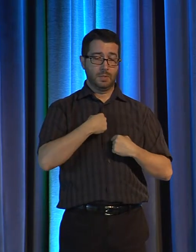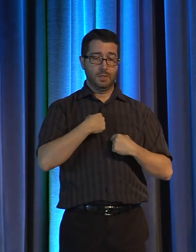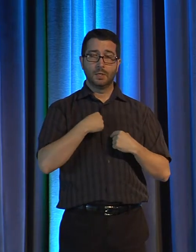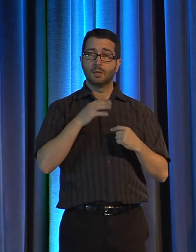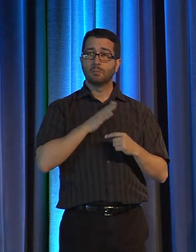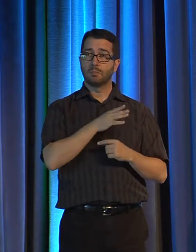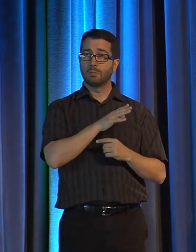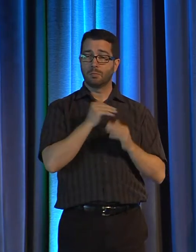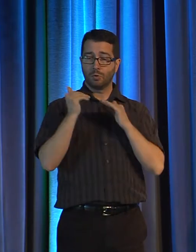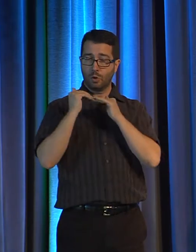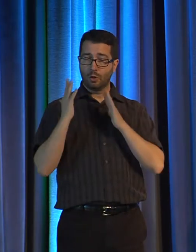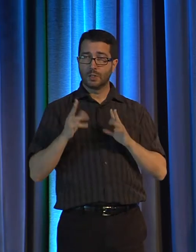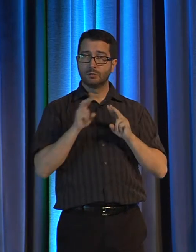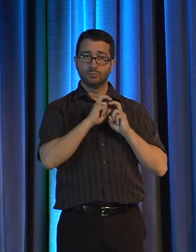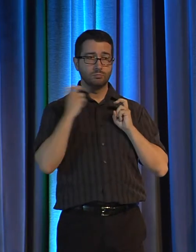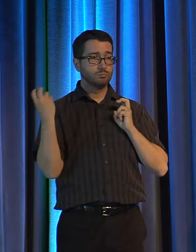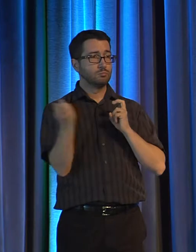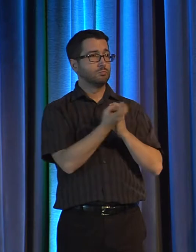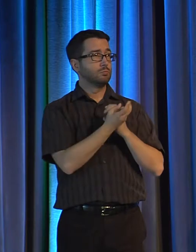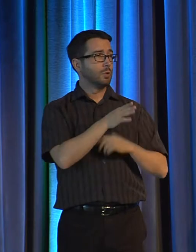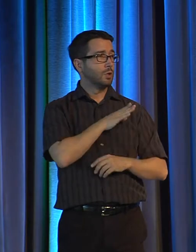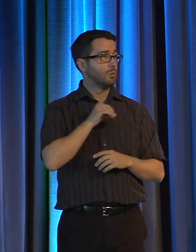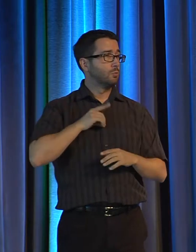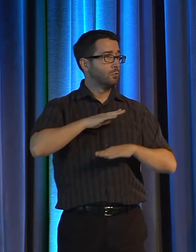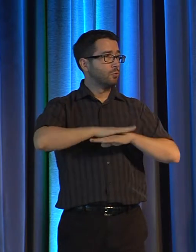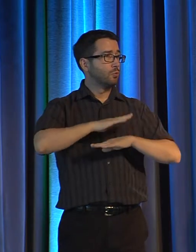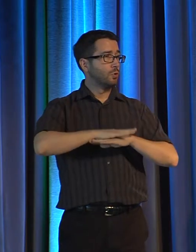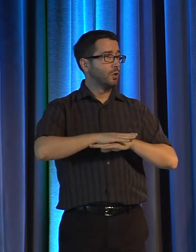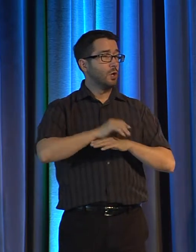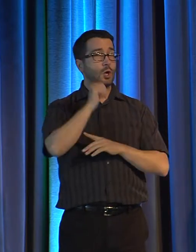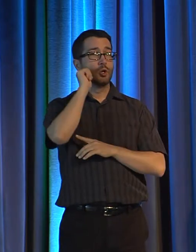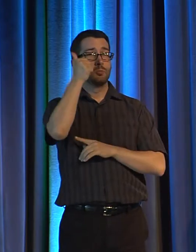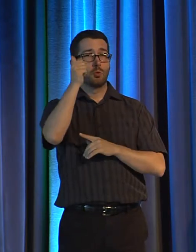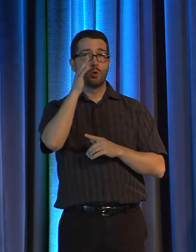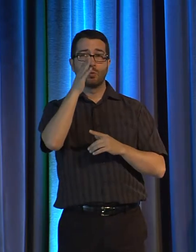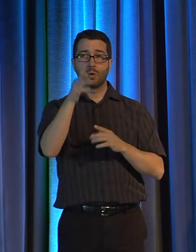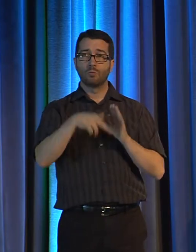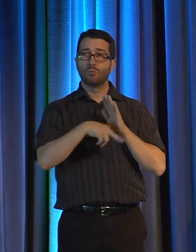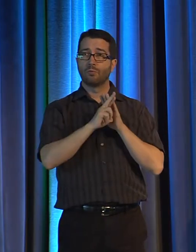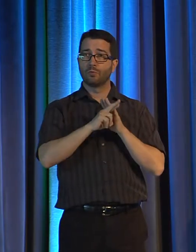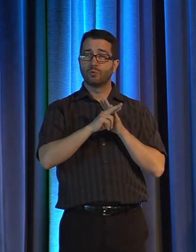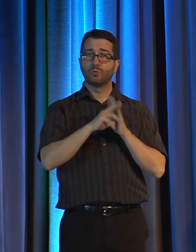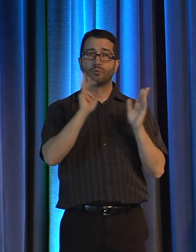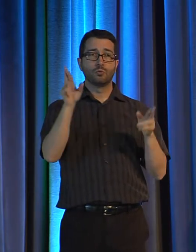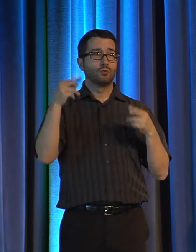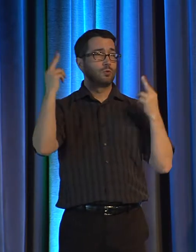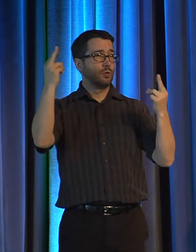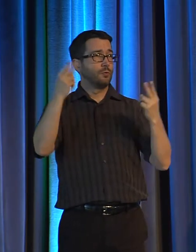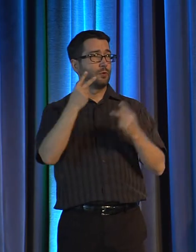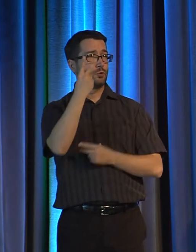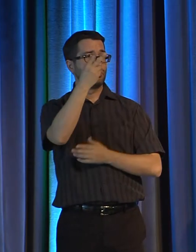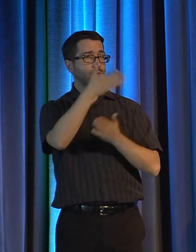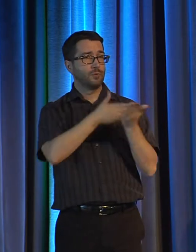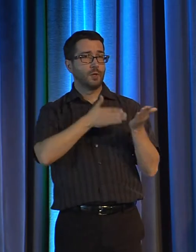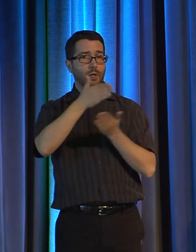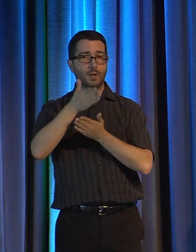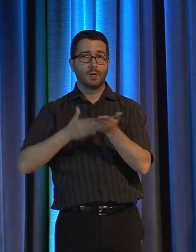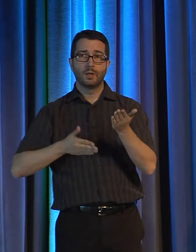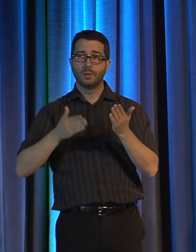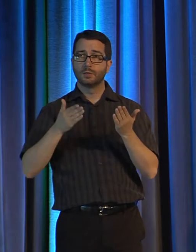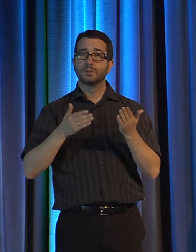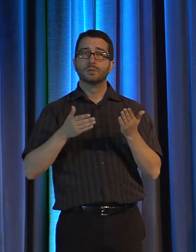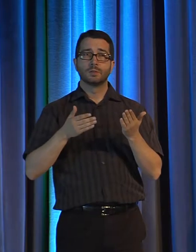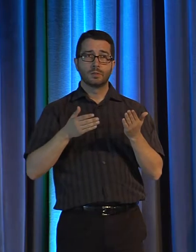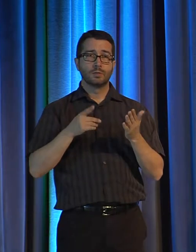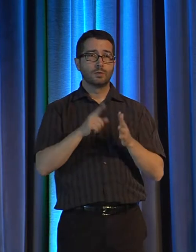Tomorrow, the board will review, debate, and vote on a resolution for a two-phased approach that starts at our next meeting